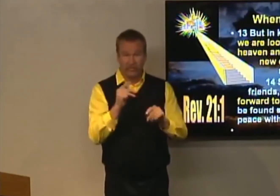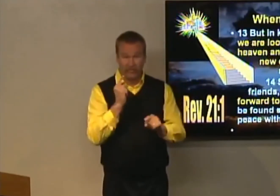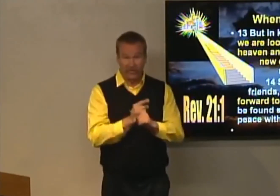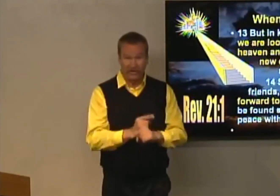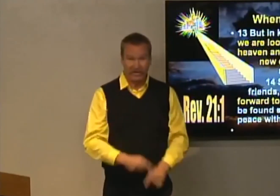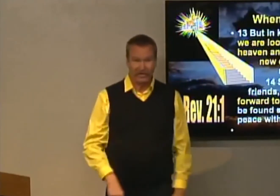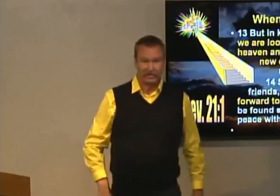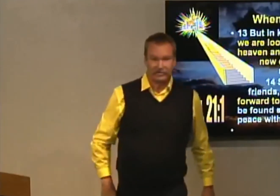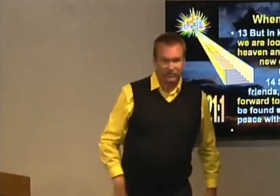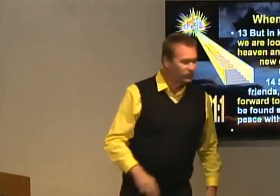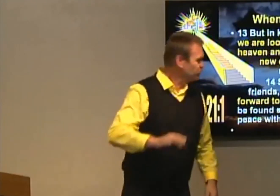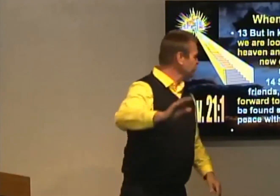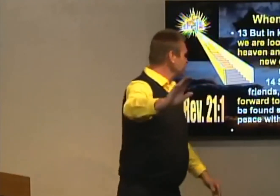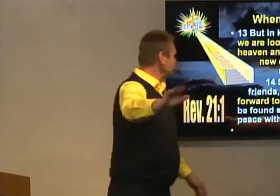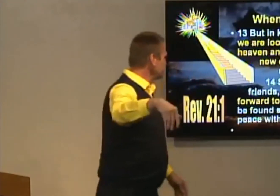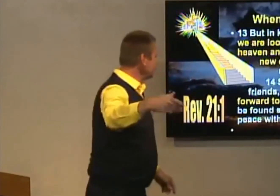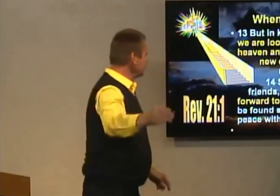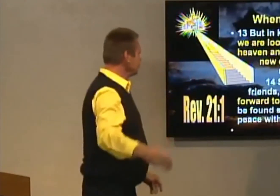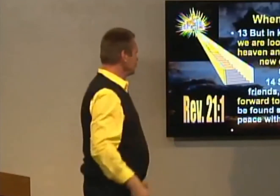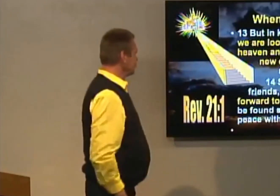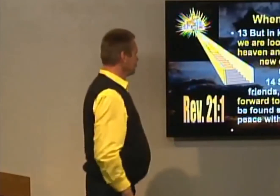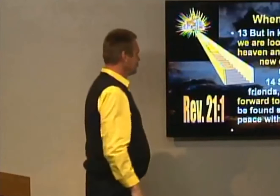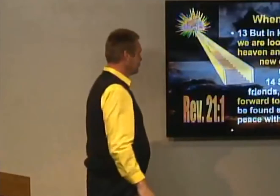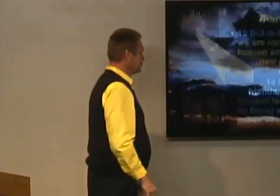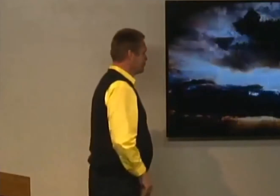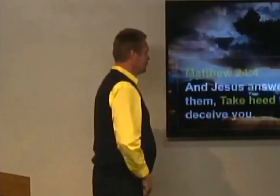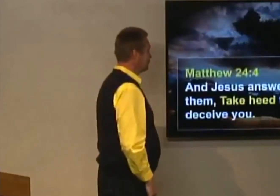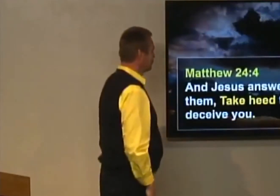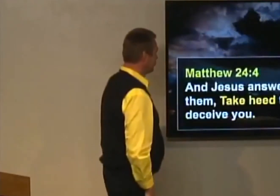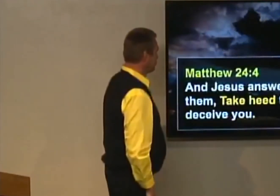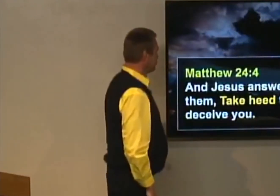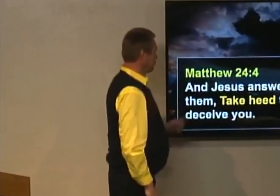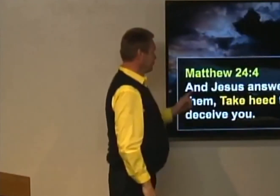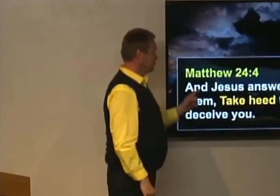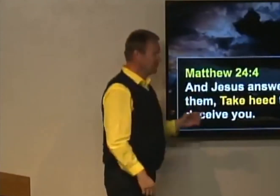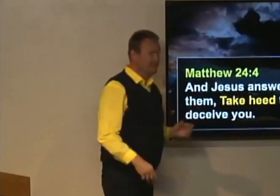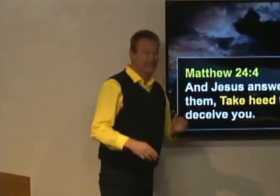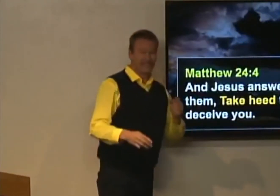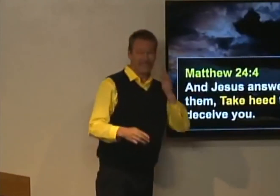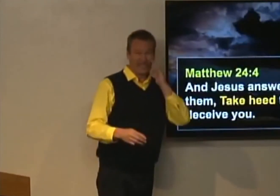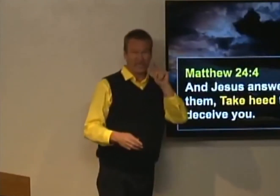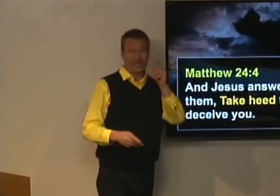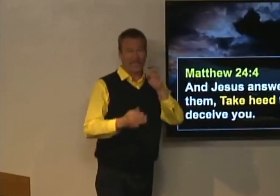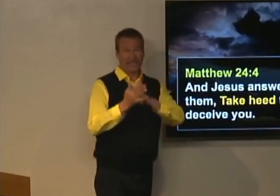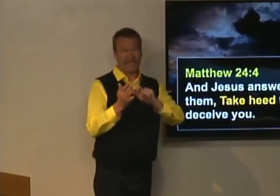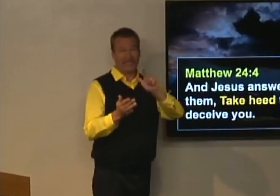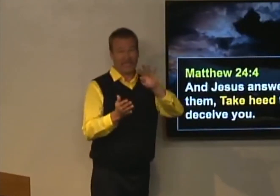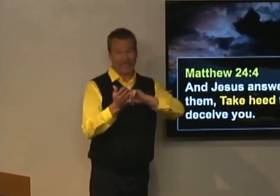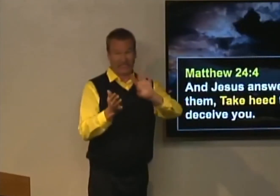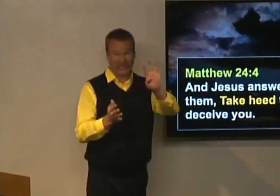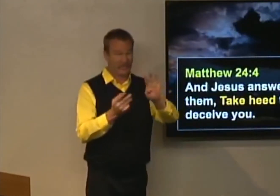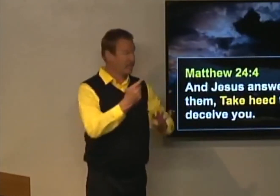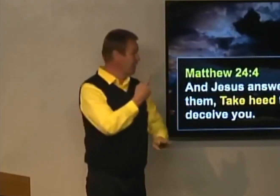you to have this attitude. I mean, this attitude is the one that we should have. This is the significant and most important one. In Matthew